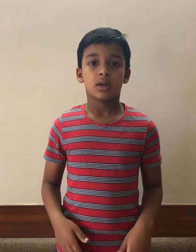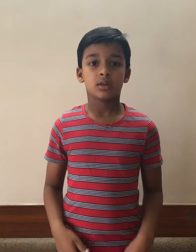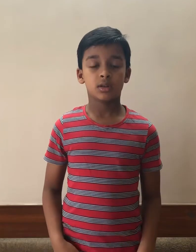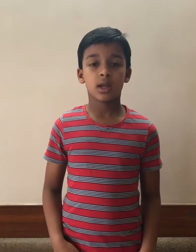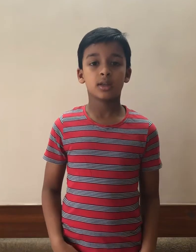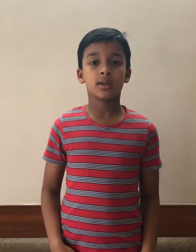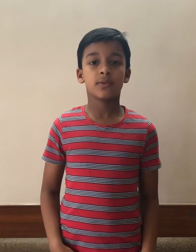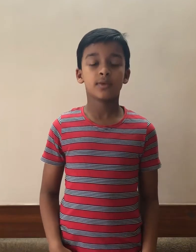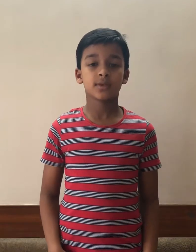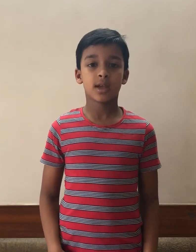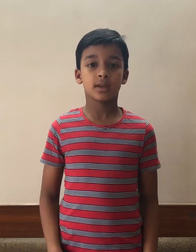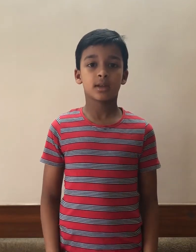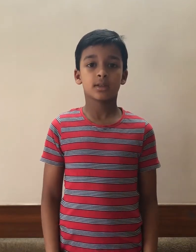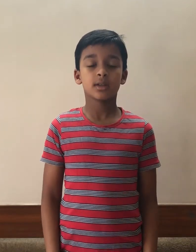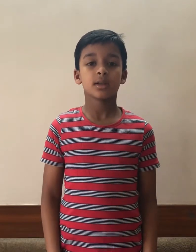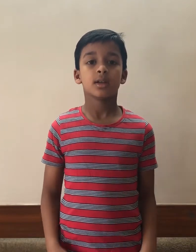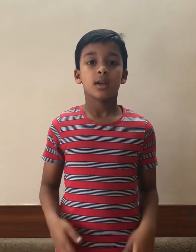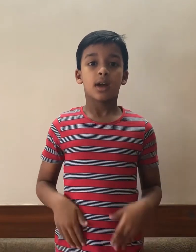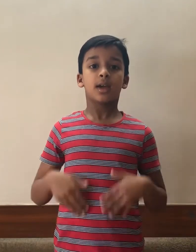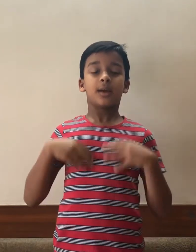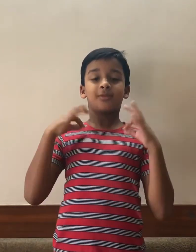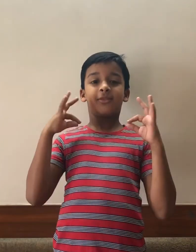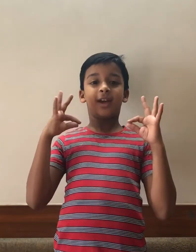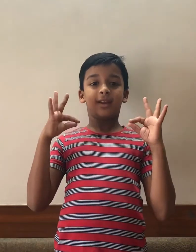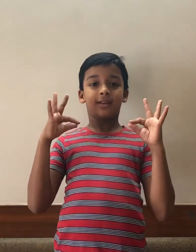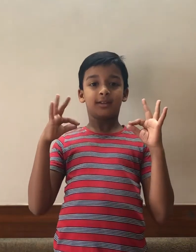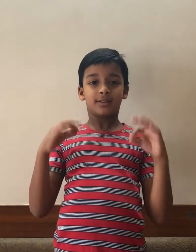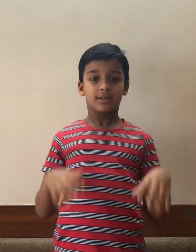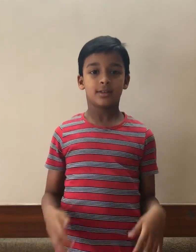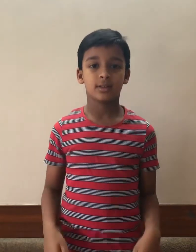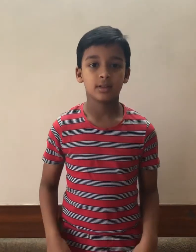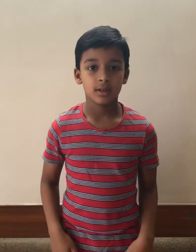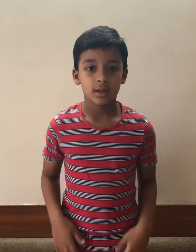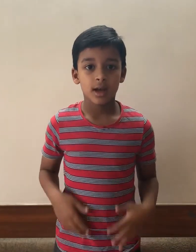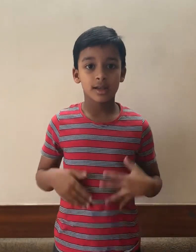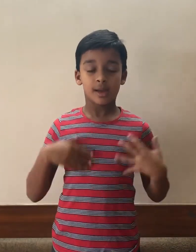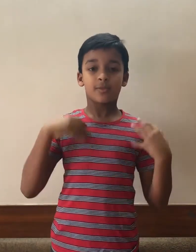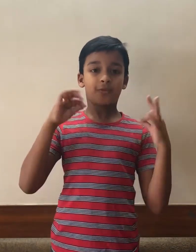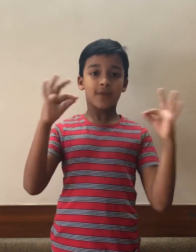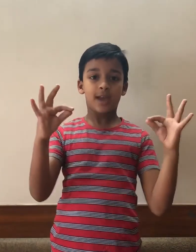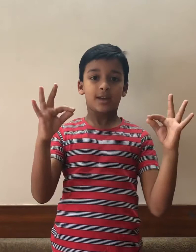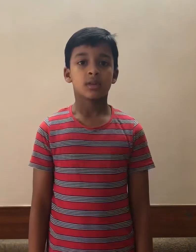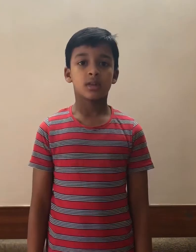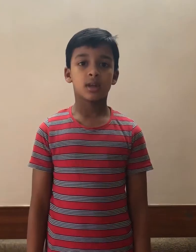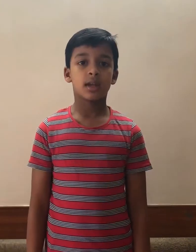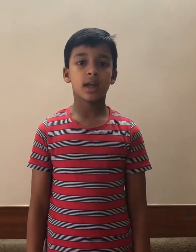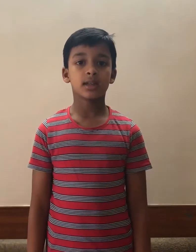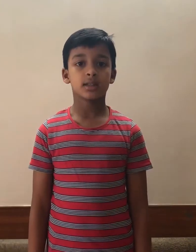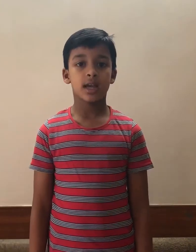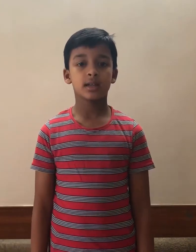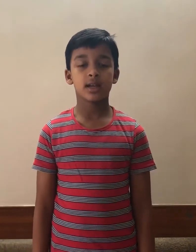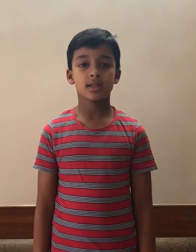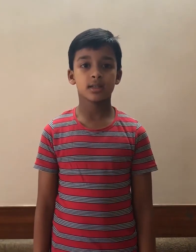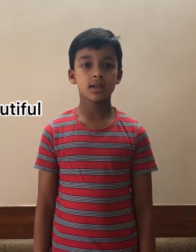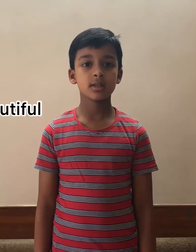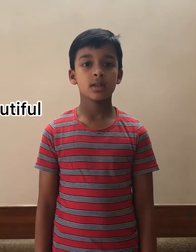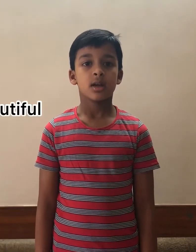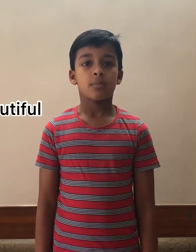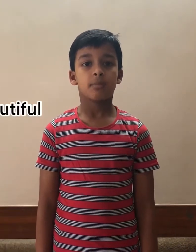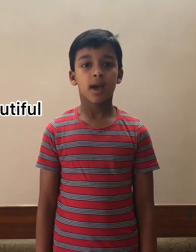Then the fifth sentence is I am fine. I am fine. The next sentence is my